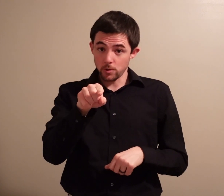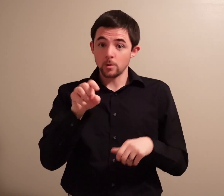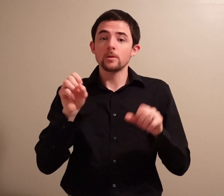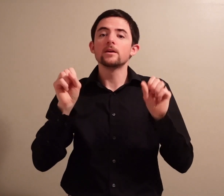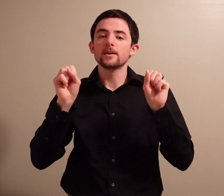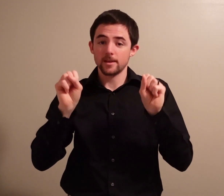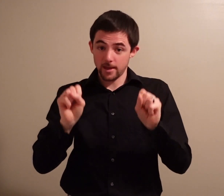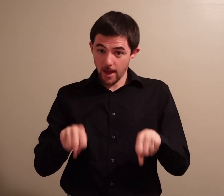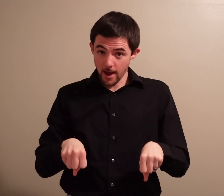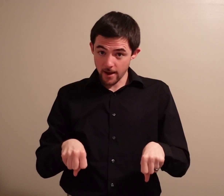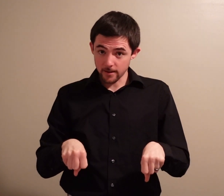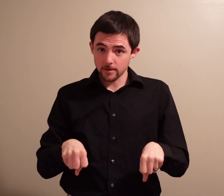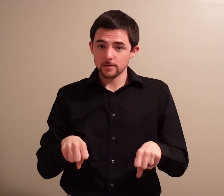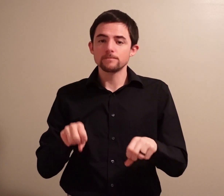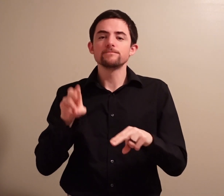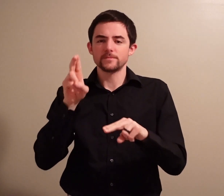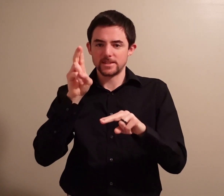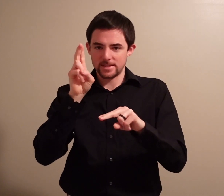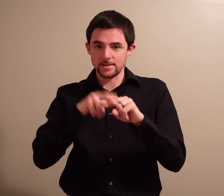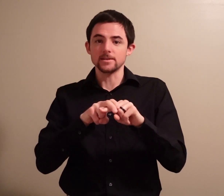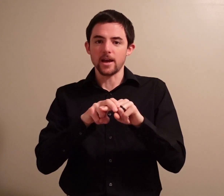you can sit down.